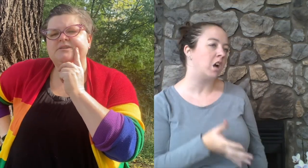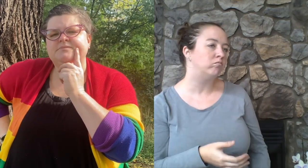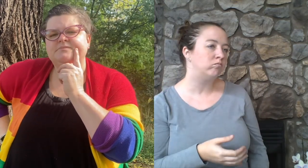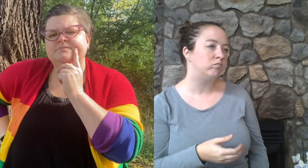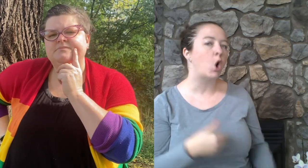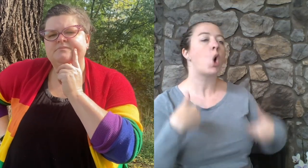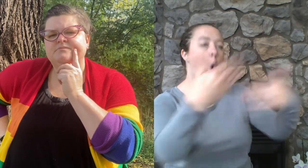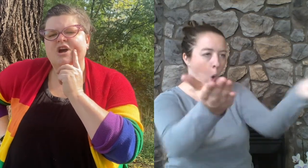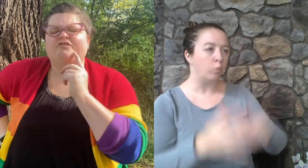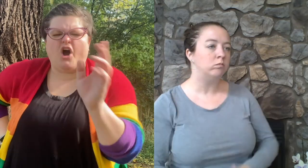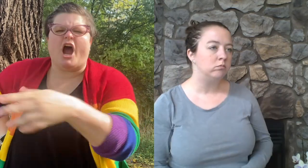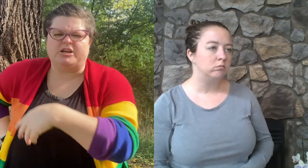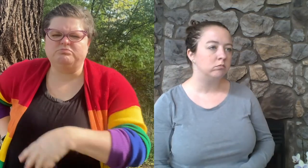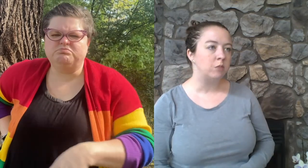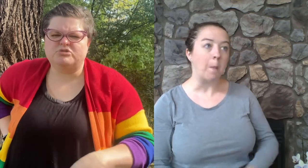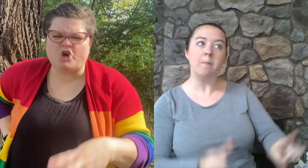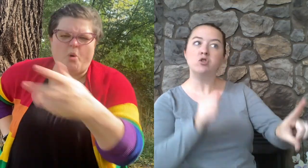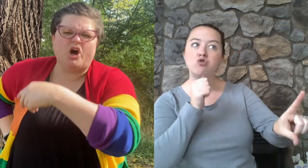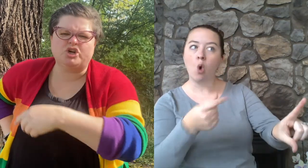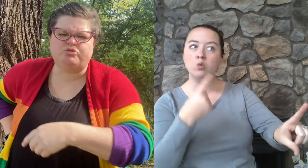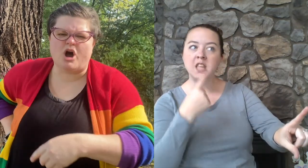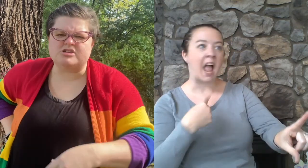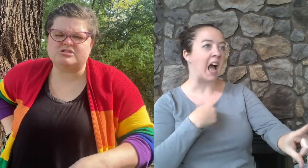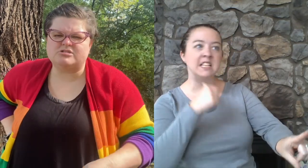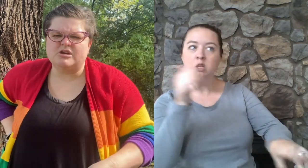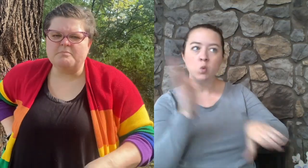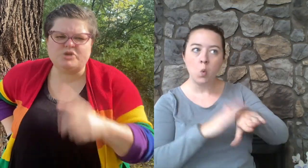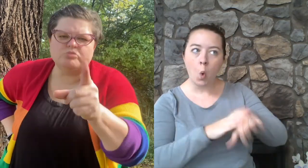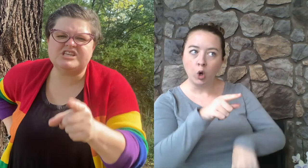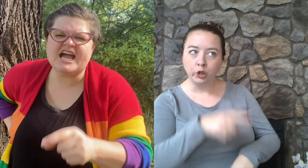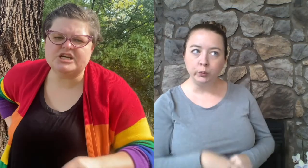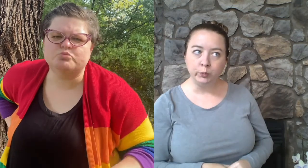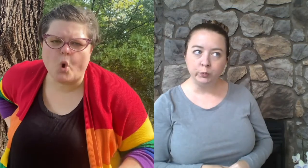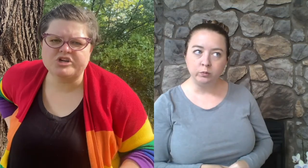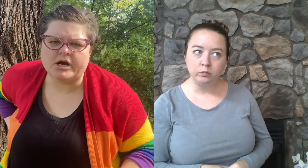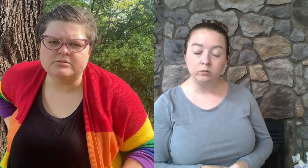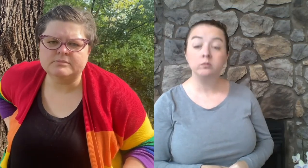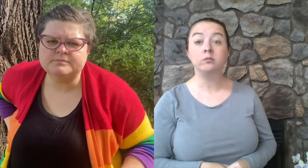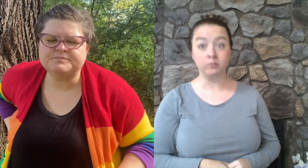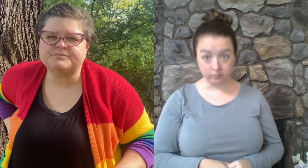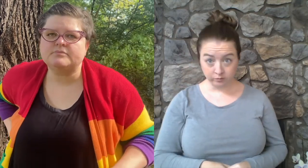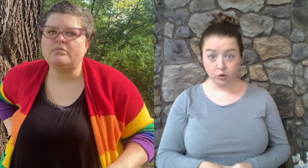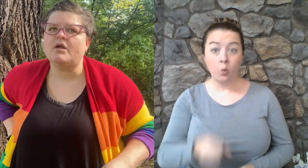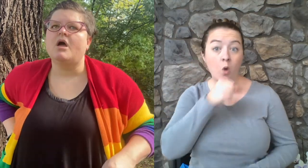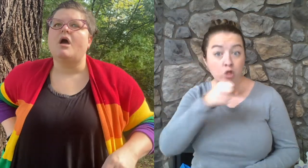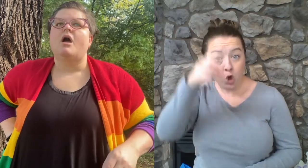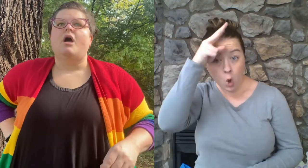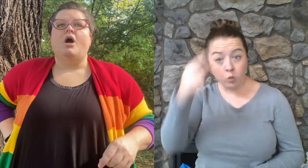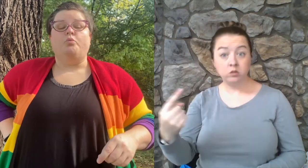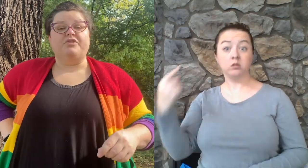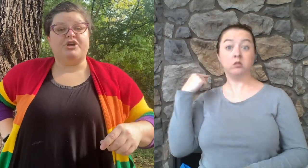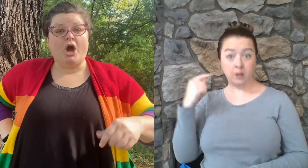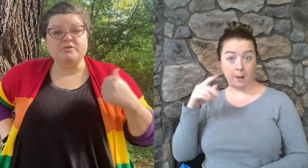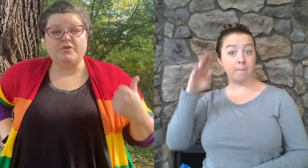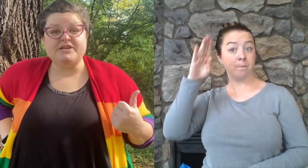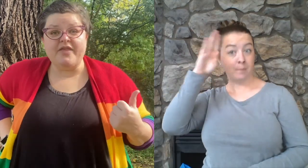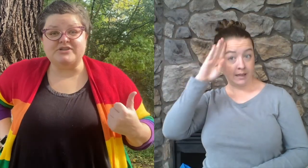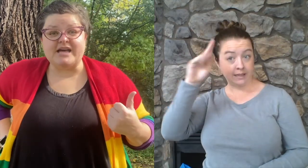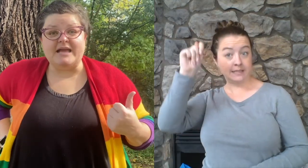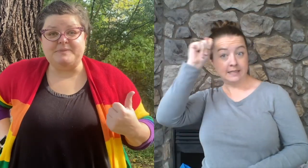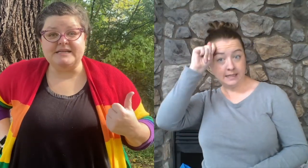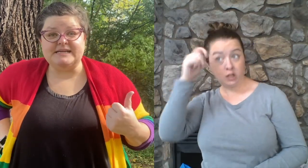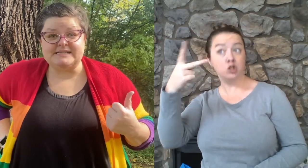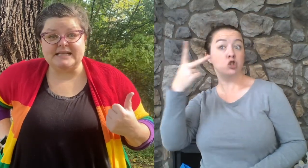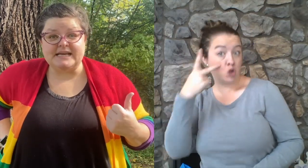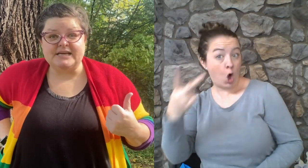said, fine, go on across, but don't say I didn't warn you. Well, the goats on the other